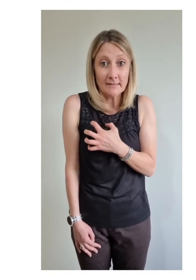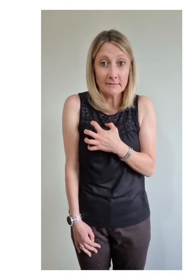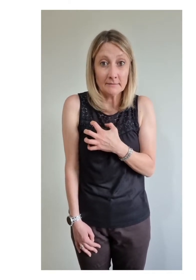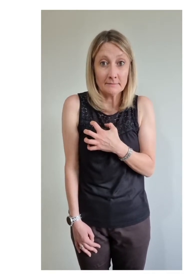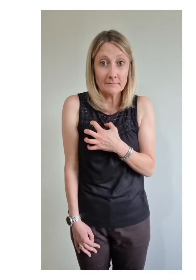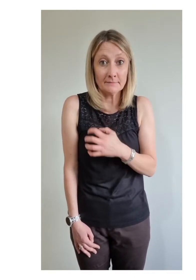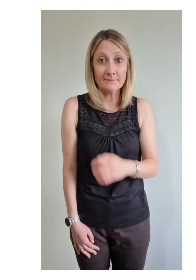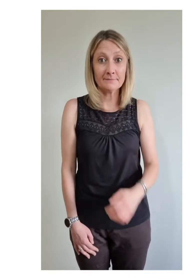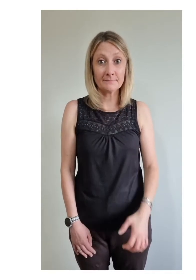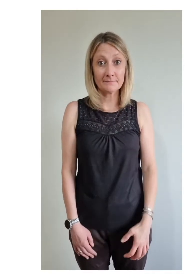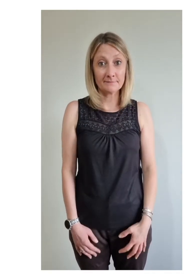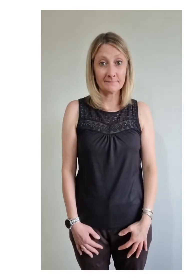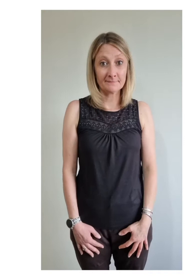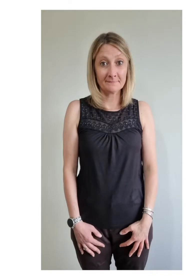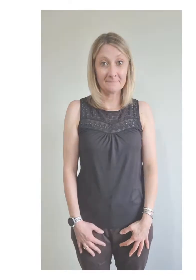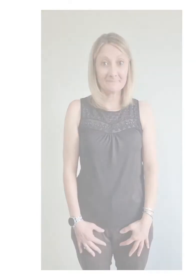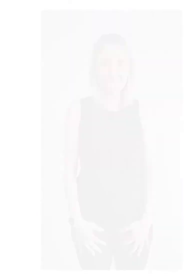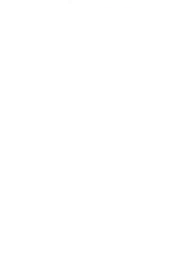Fear.